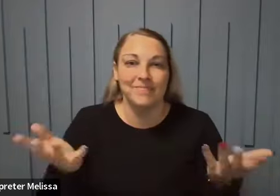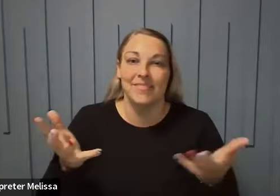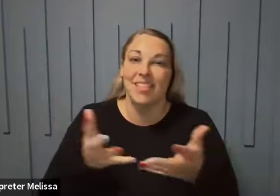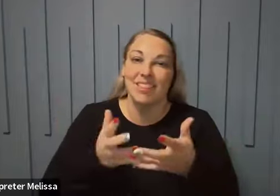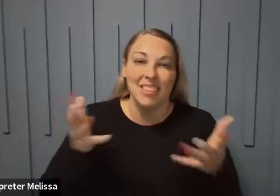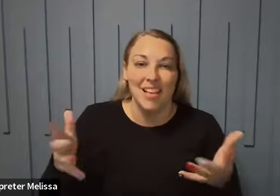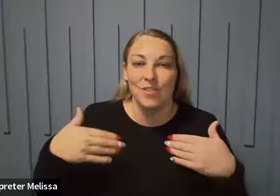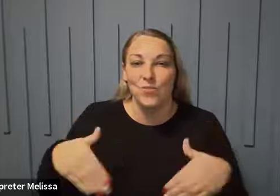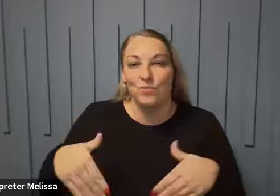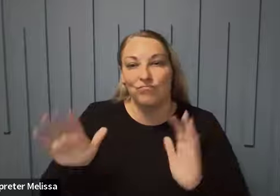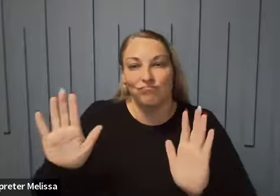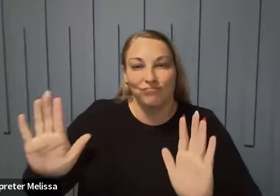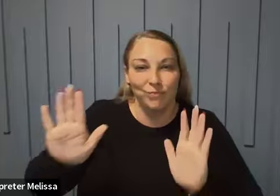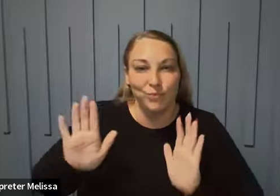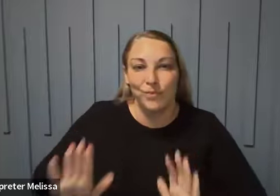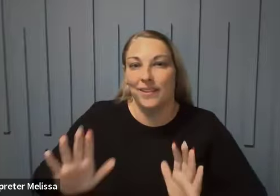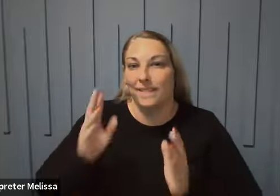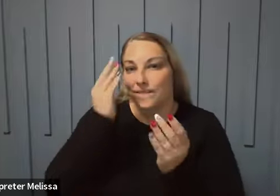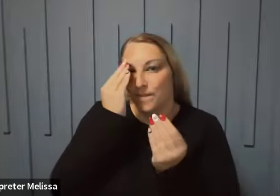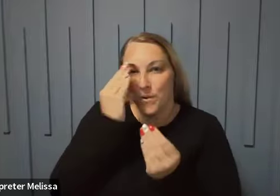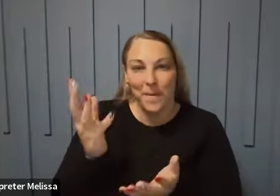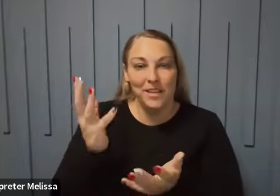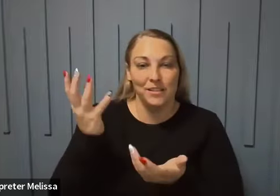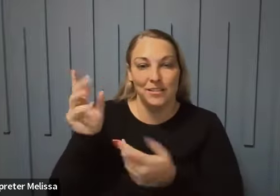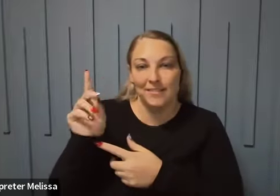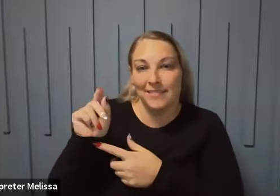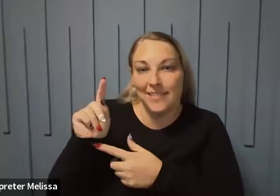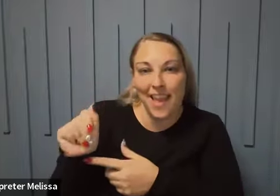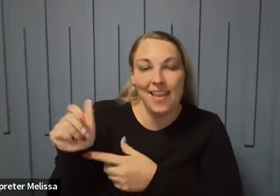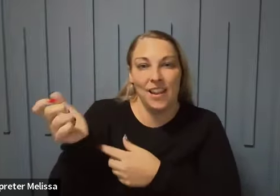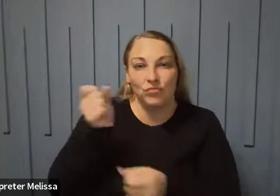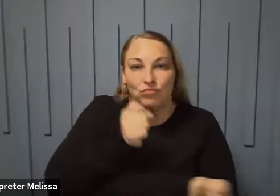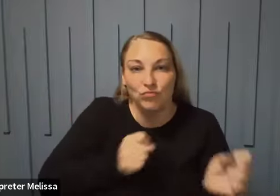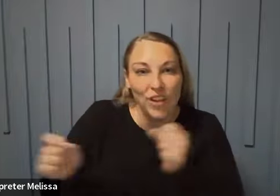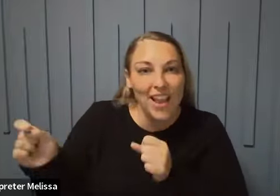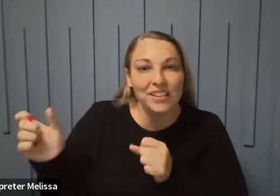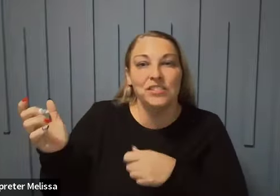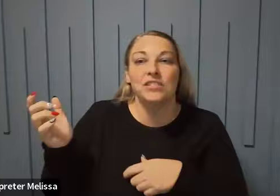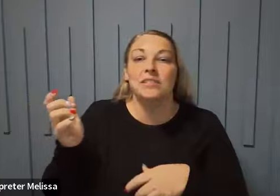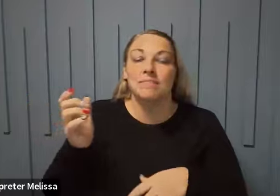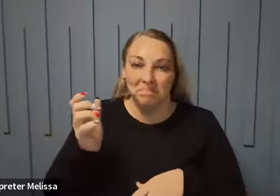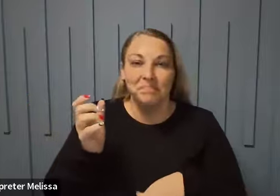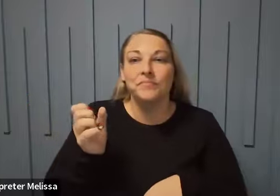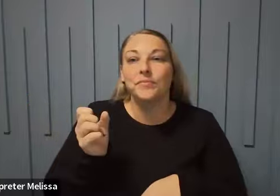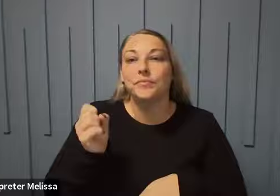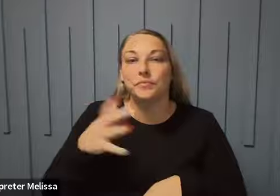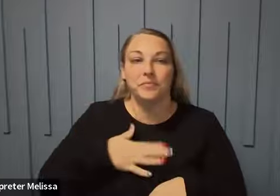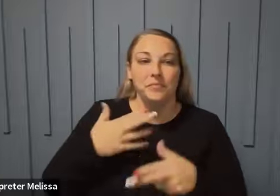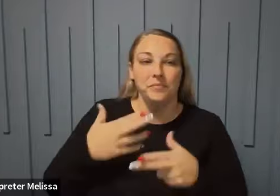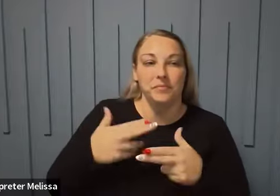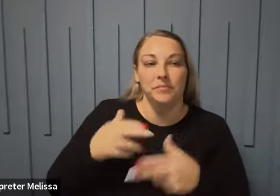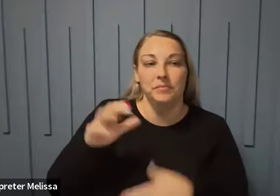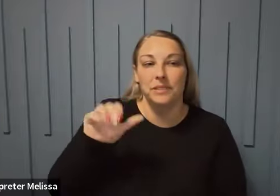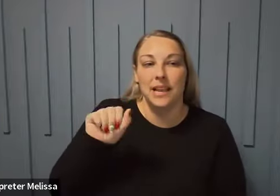great, fantastic information and data and strategies. So, my name is